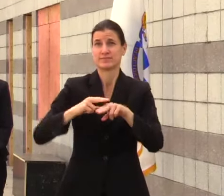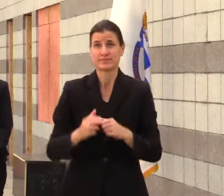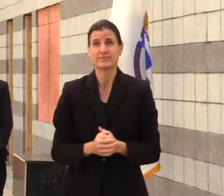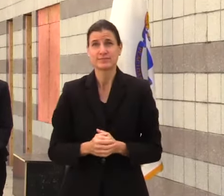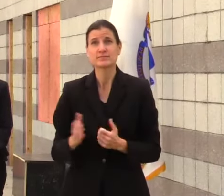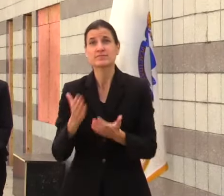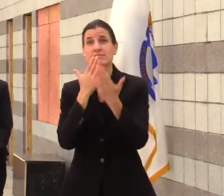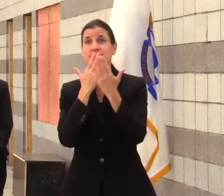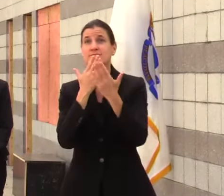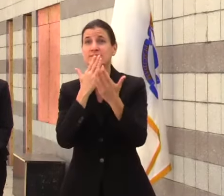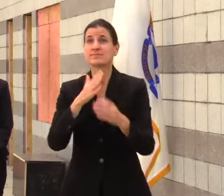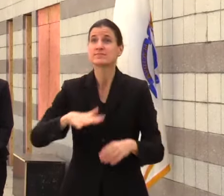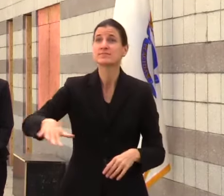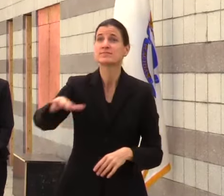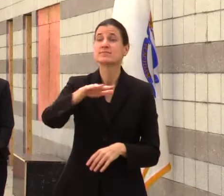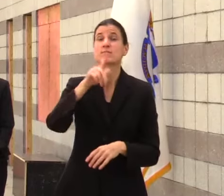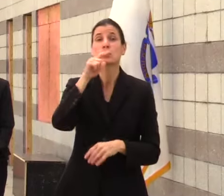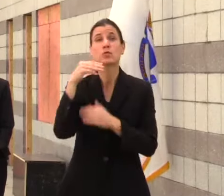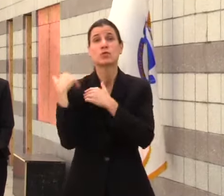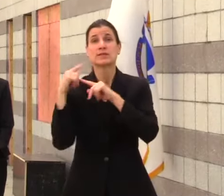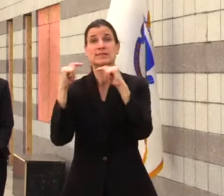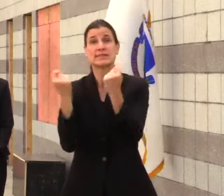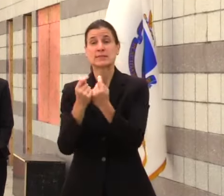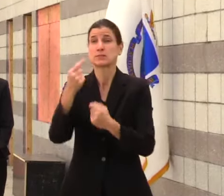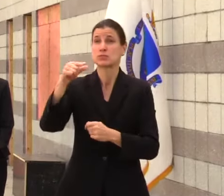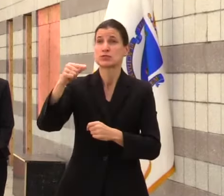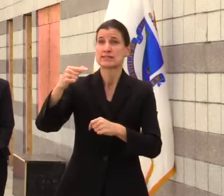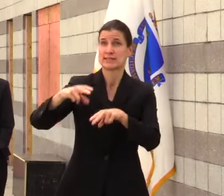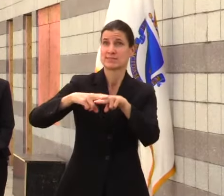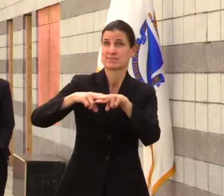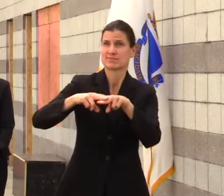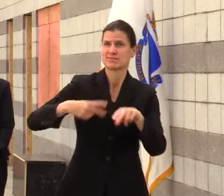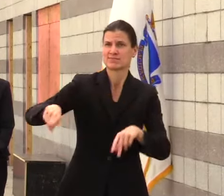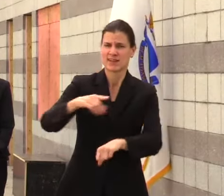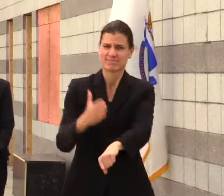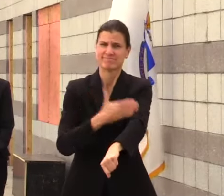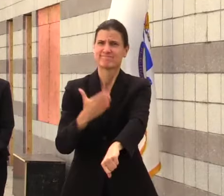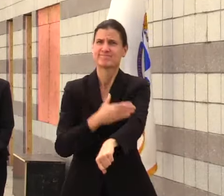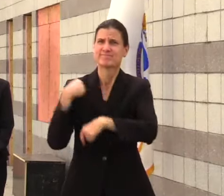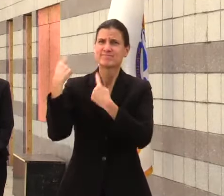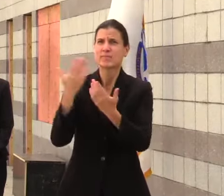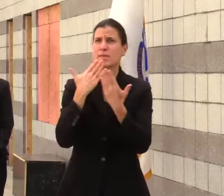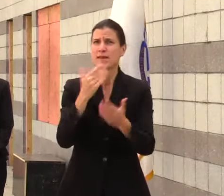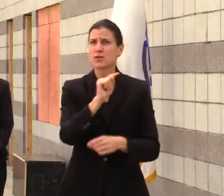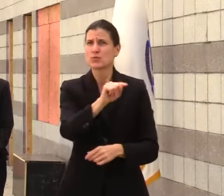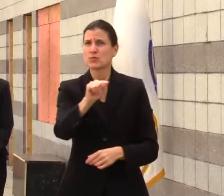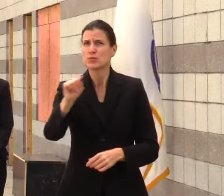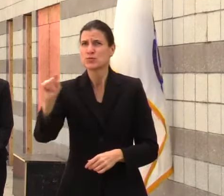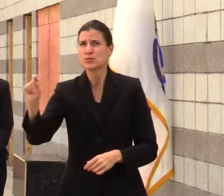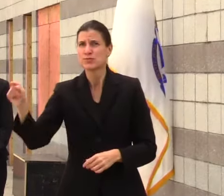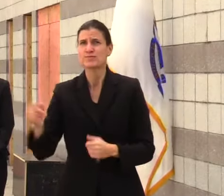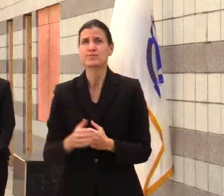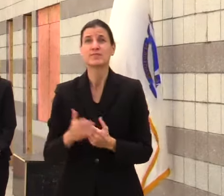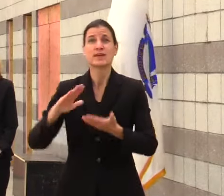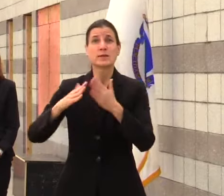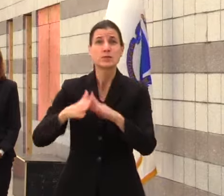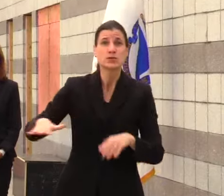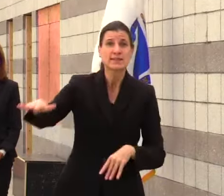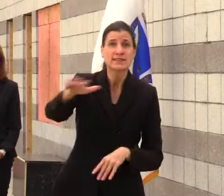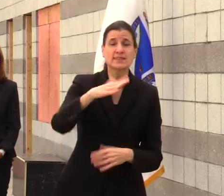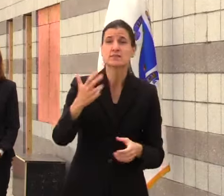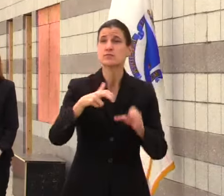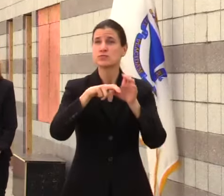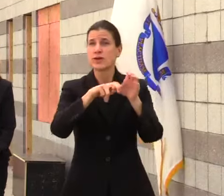team for the work that they've put in on this. And most importantly, I want to thank the riders and the communities that we serve and that we are looking